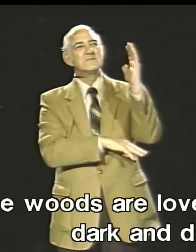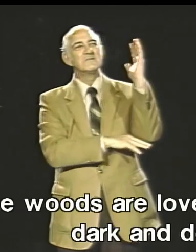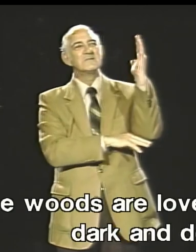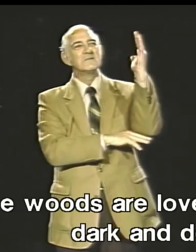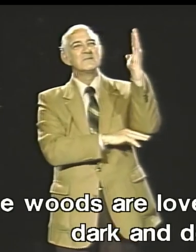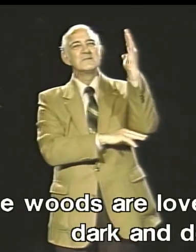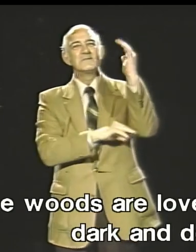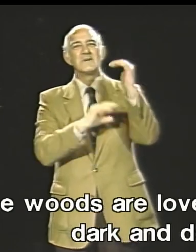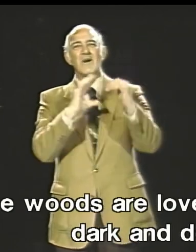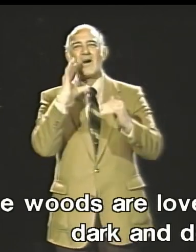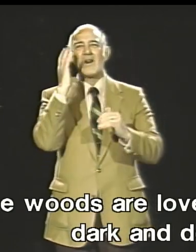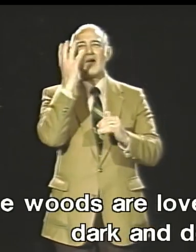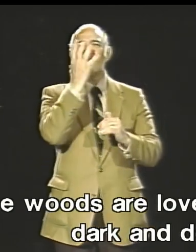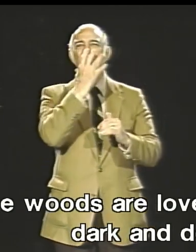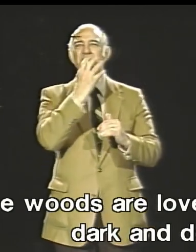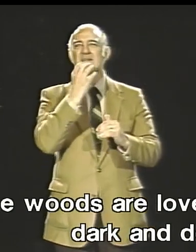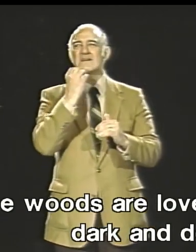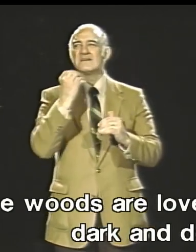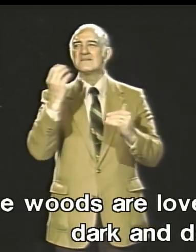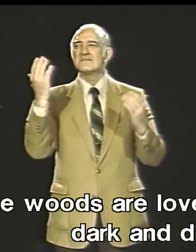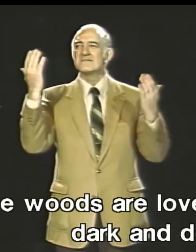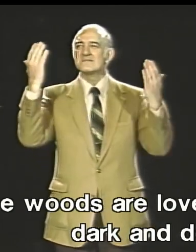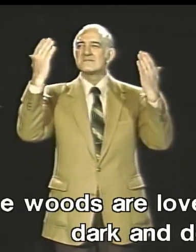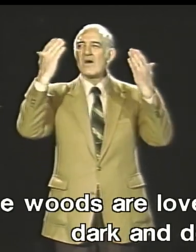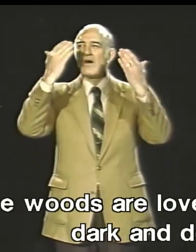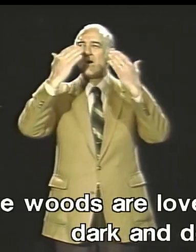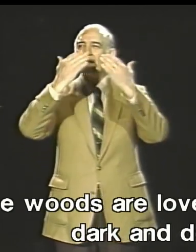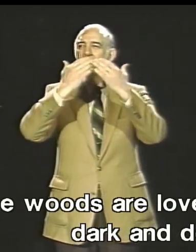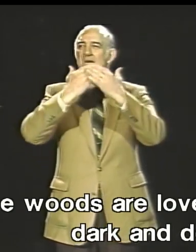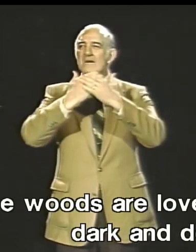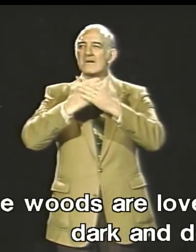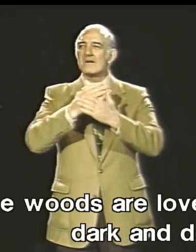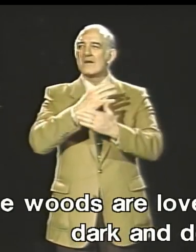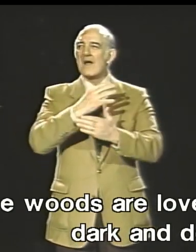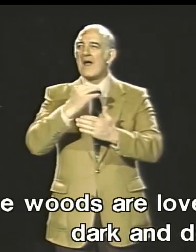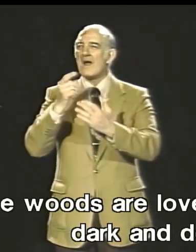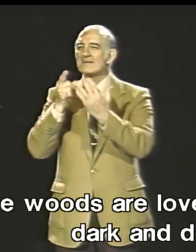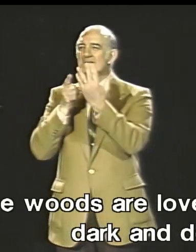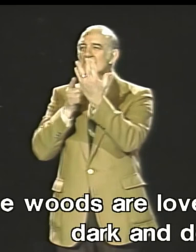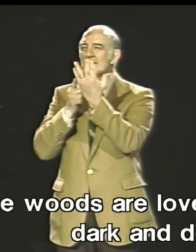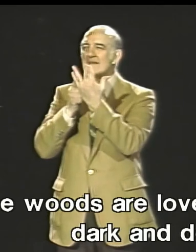The woods are lovely, dark, and deep,